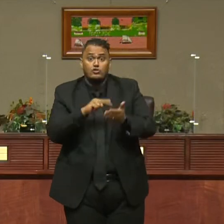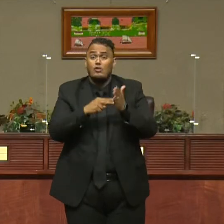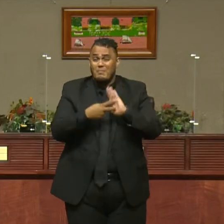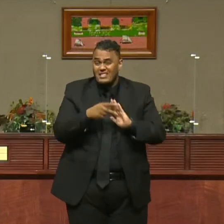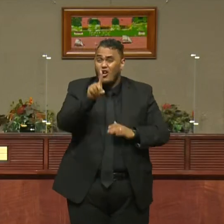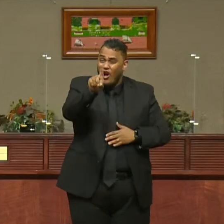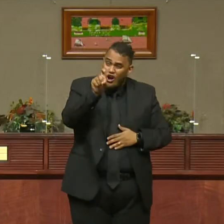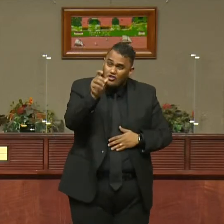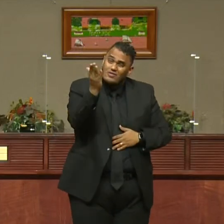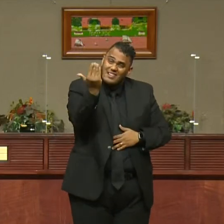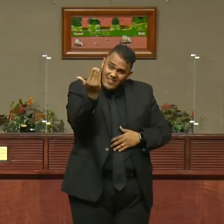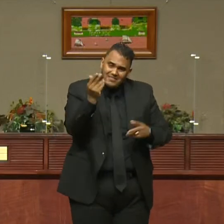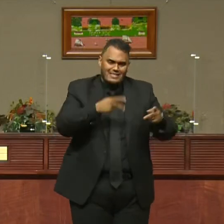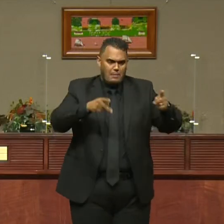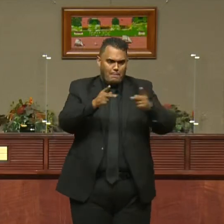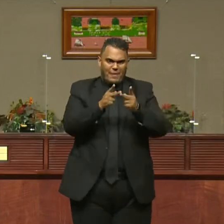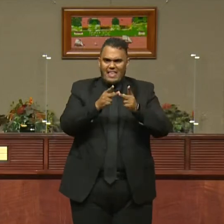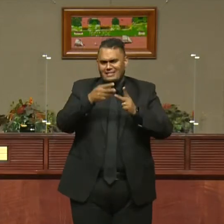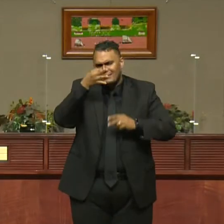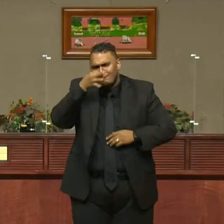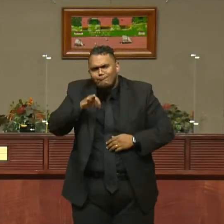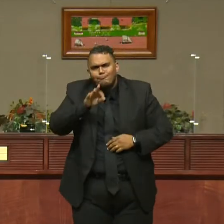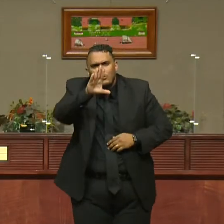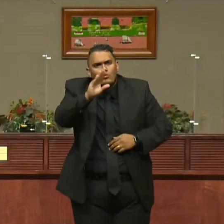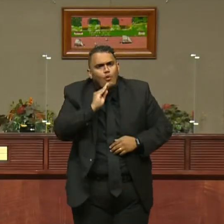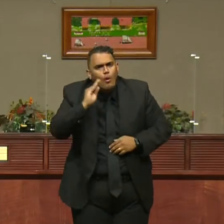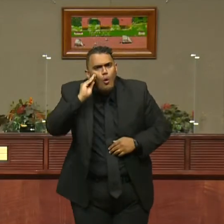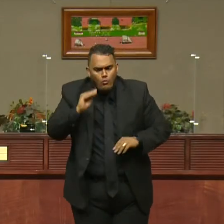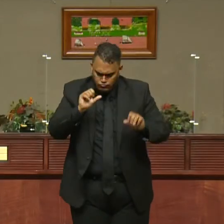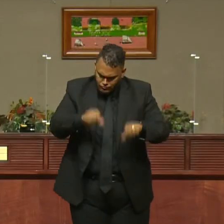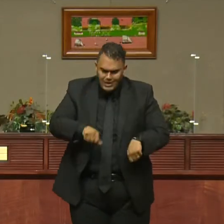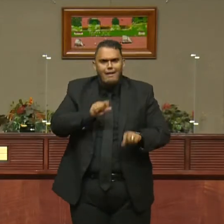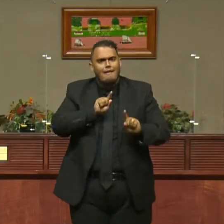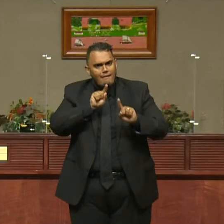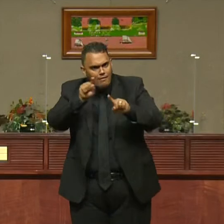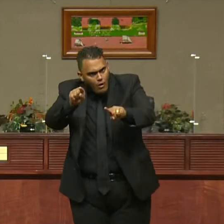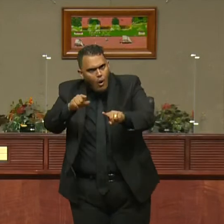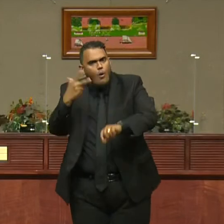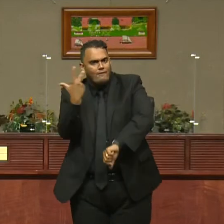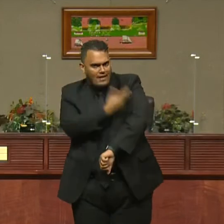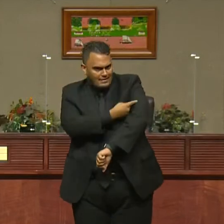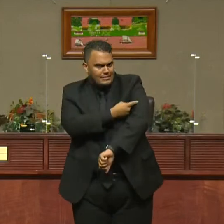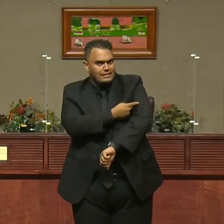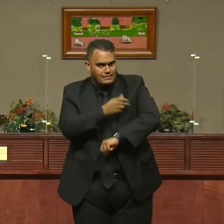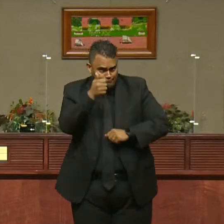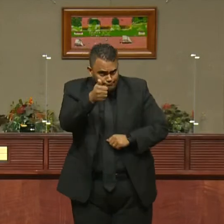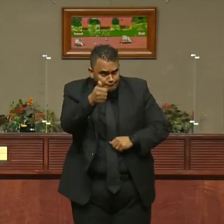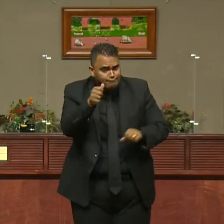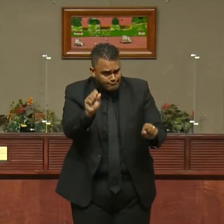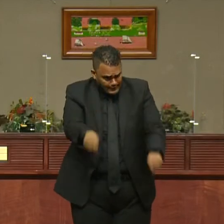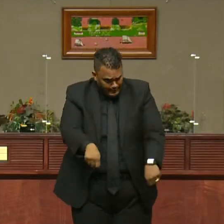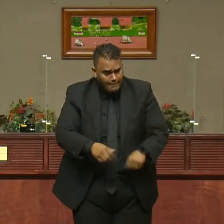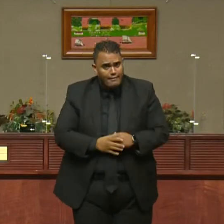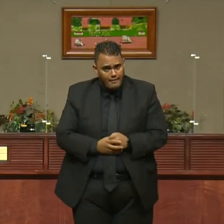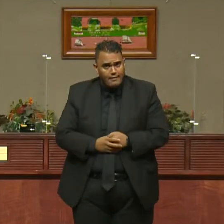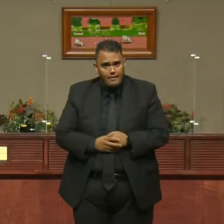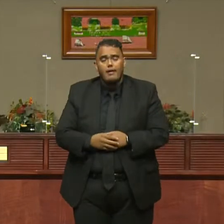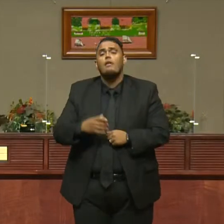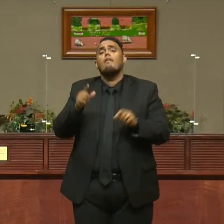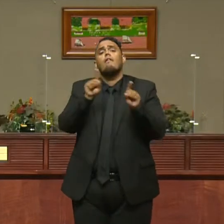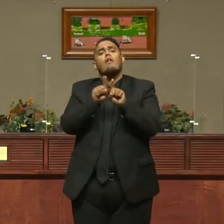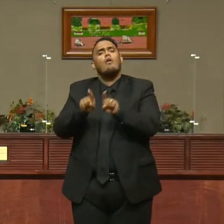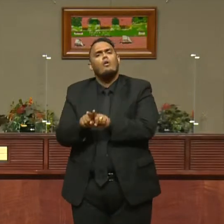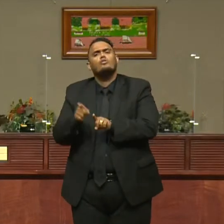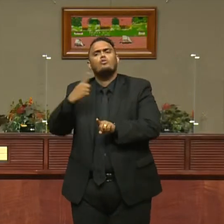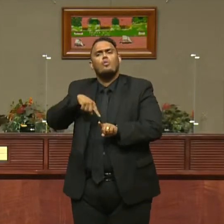115 locations close to you where you can get your vaccine. We are also happy to see an increasing uptake from